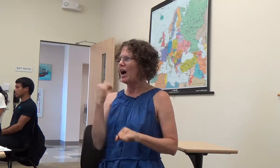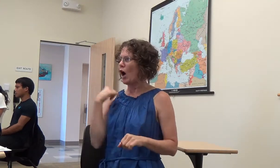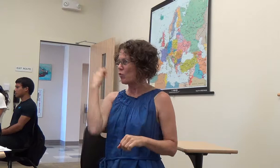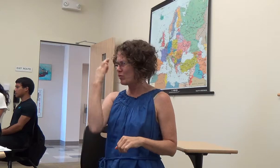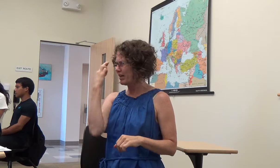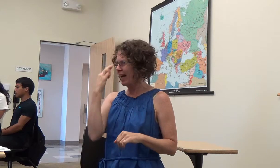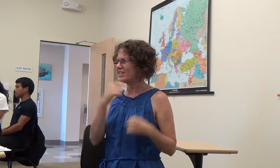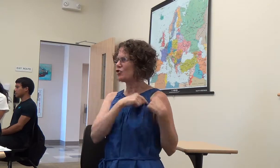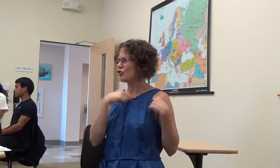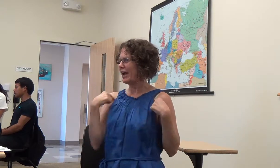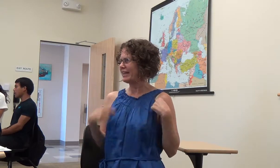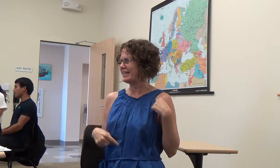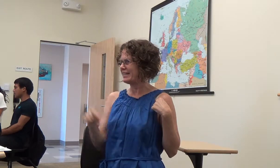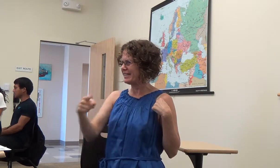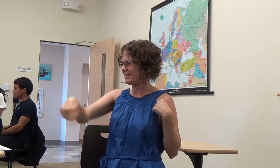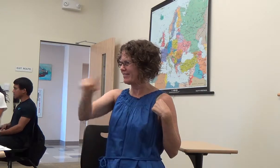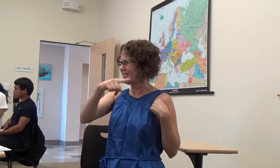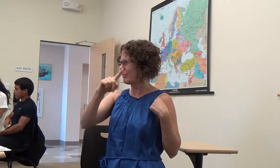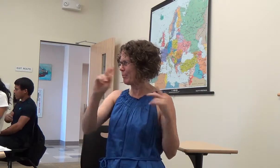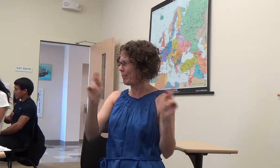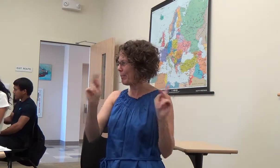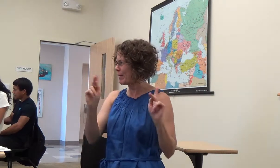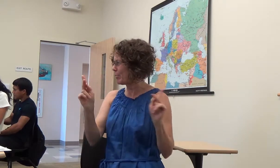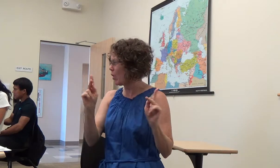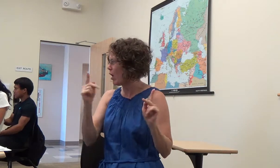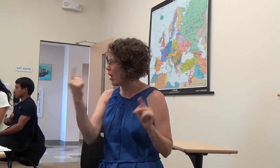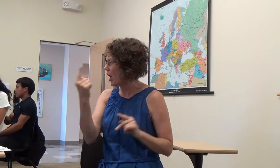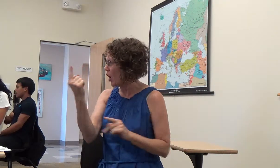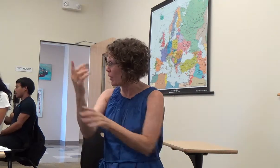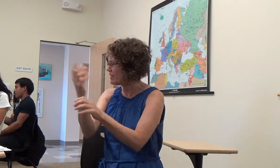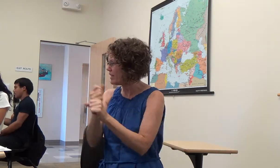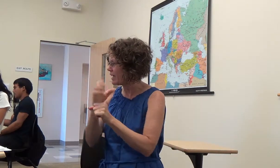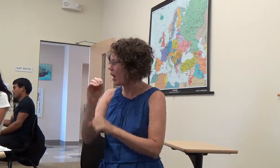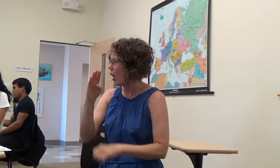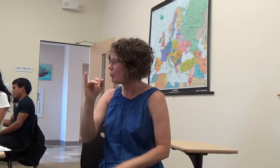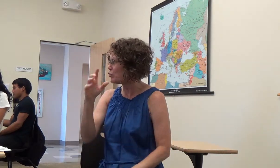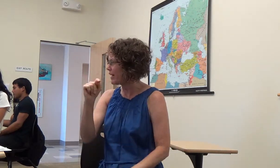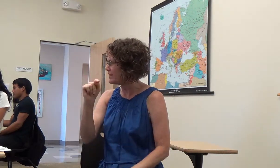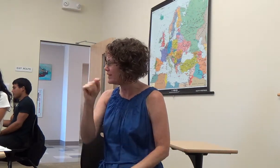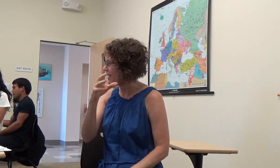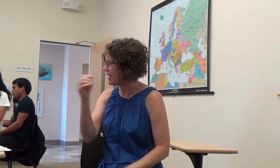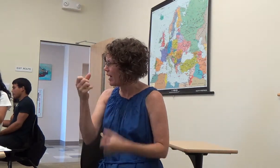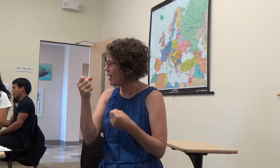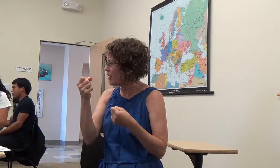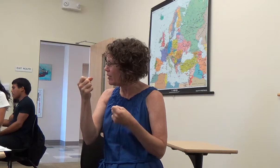always make it awkward and try to confuse You want